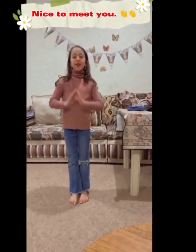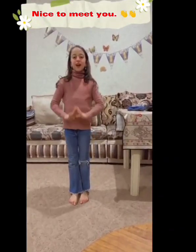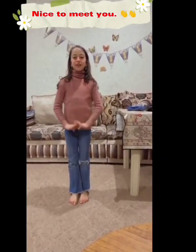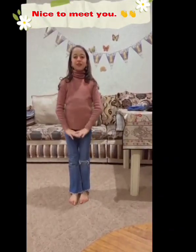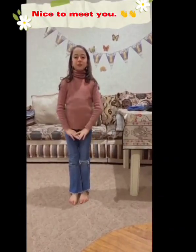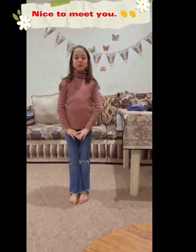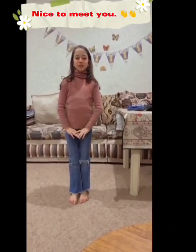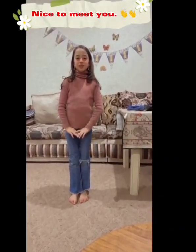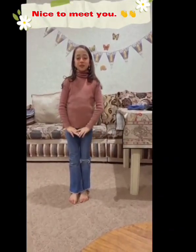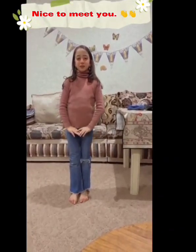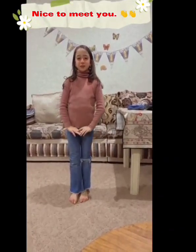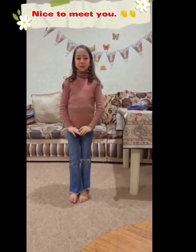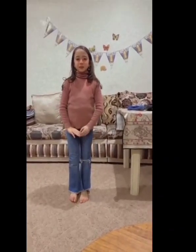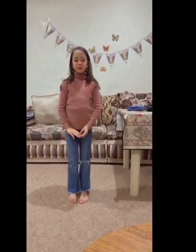Nice to meet you.